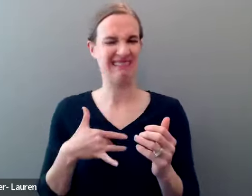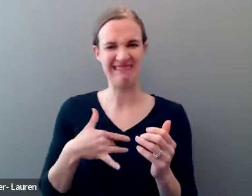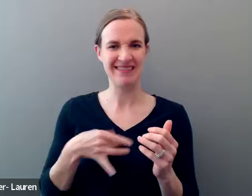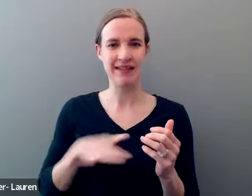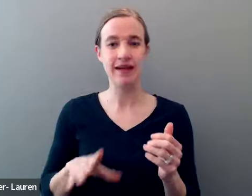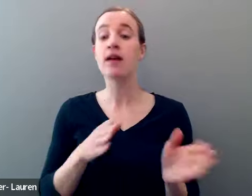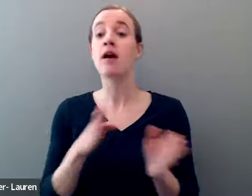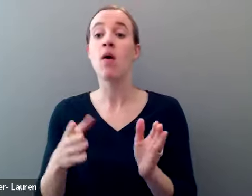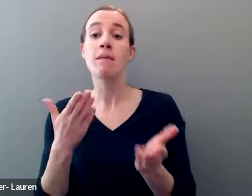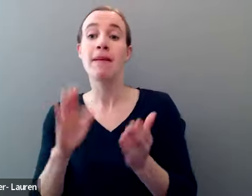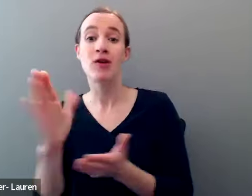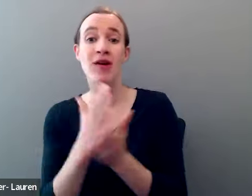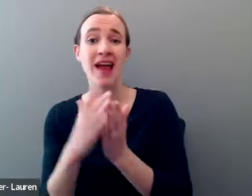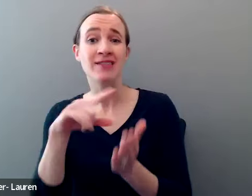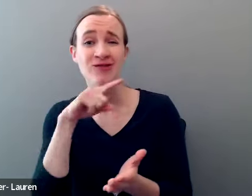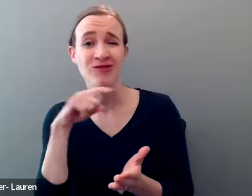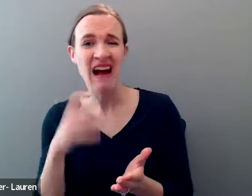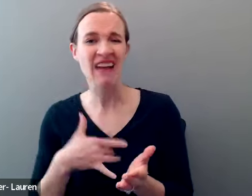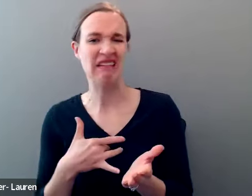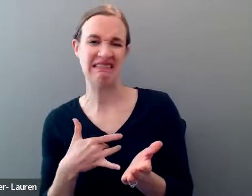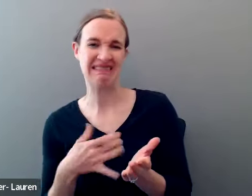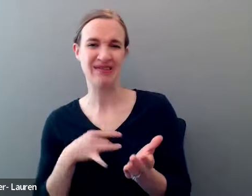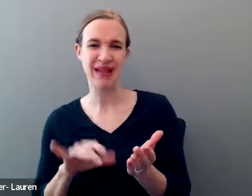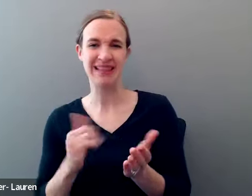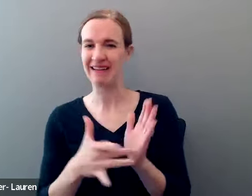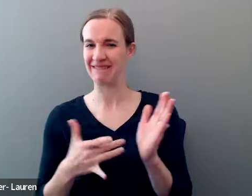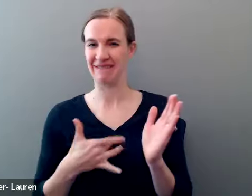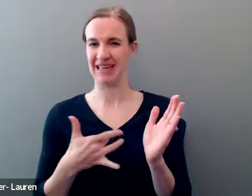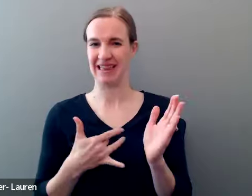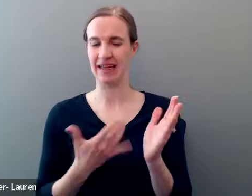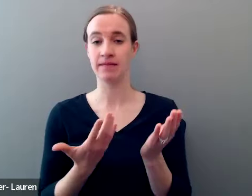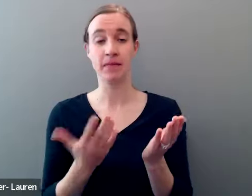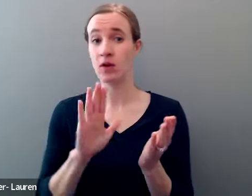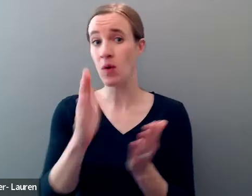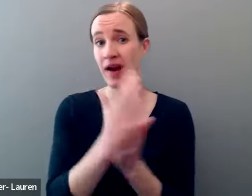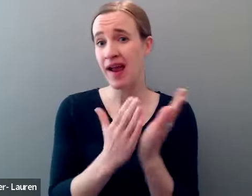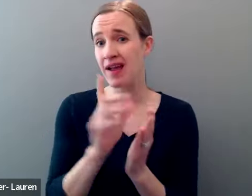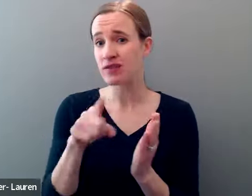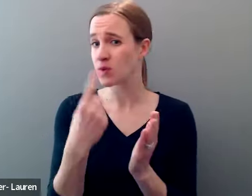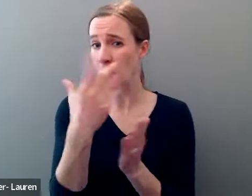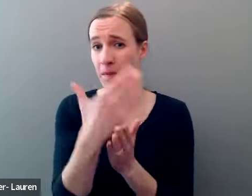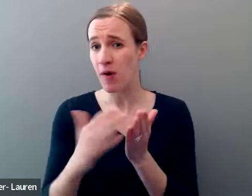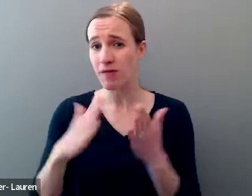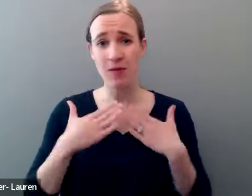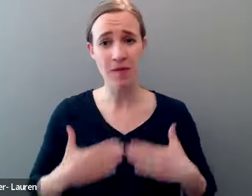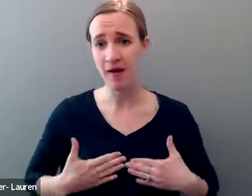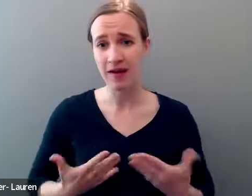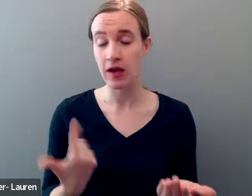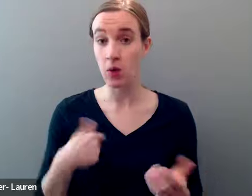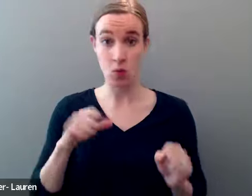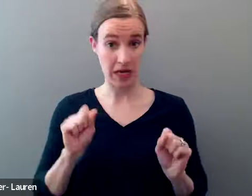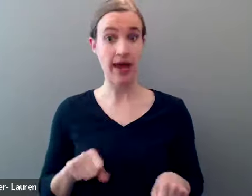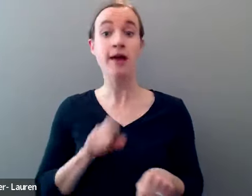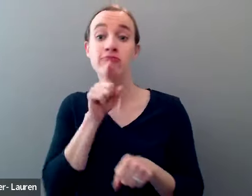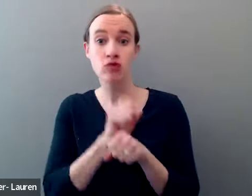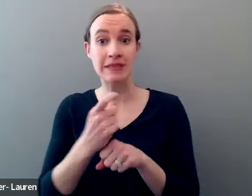than others. And truly the hands are just one part of your body. And so we have the ability